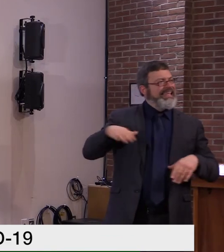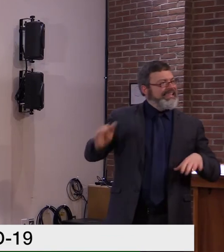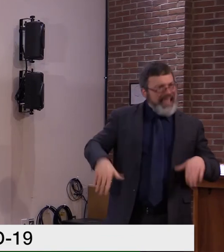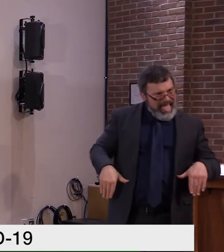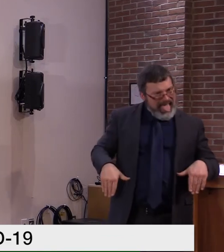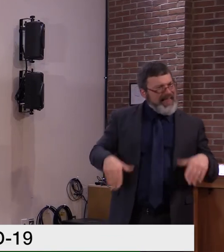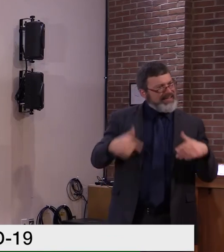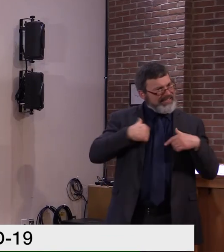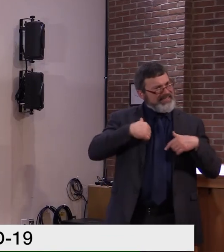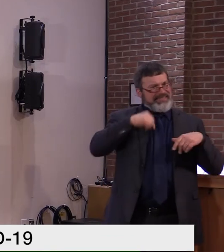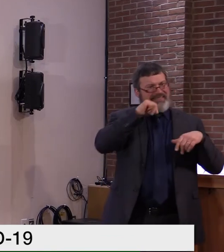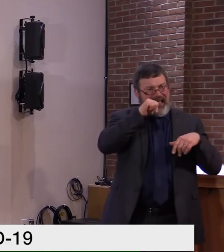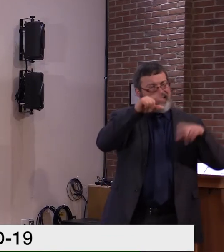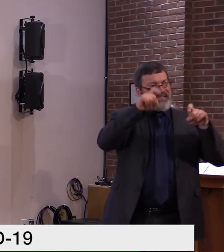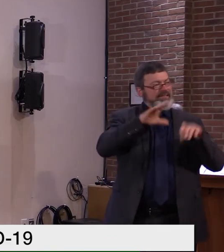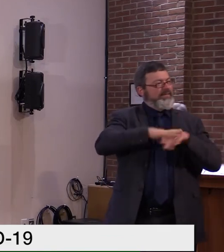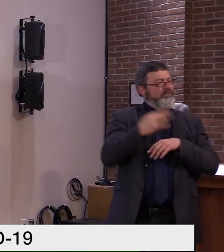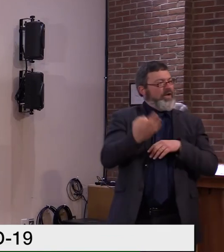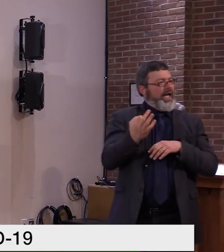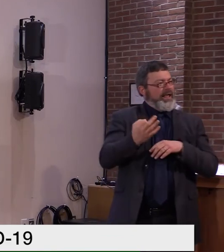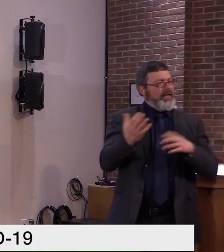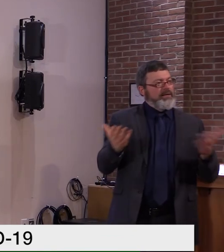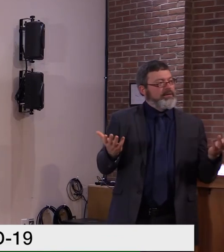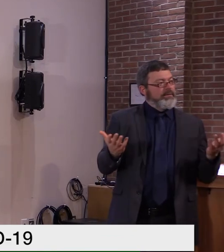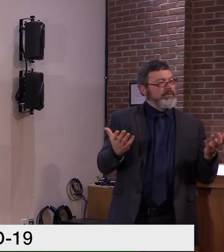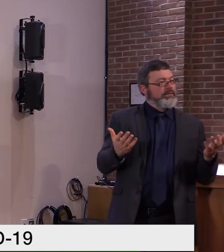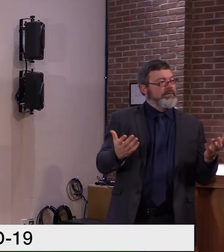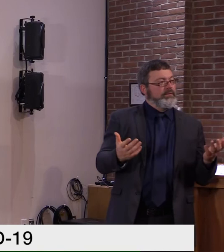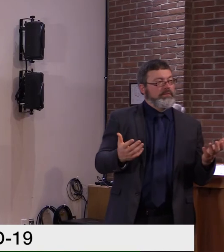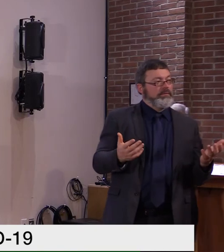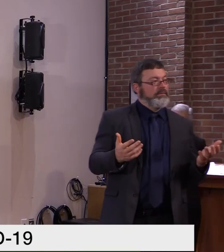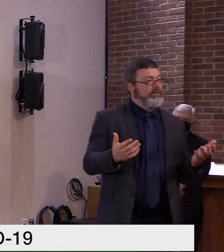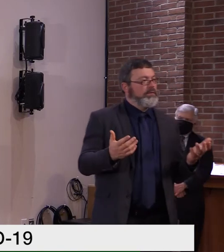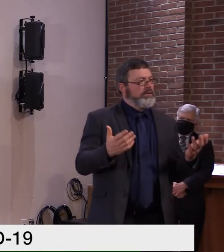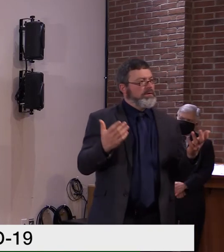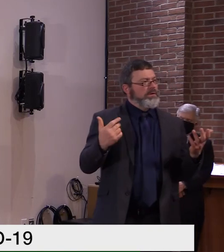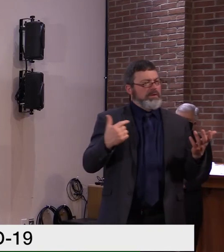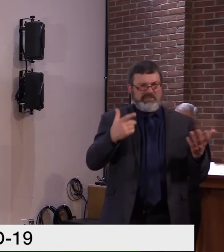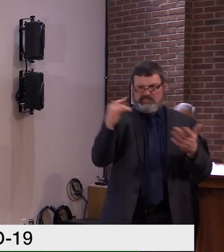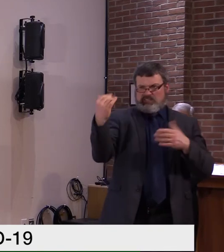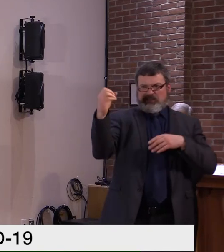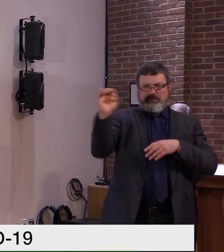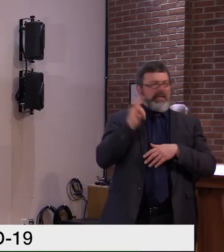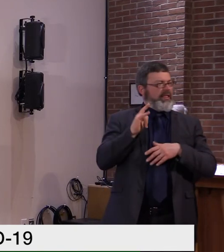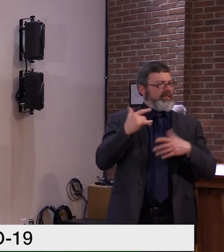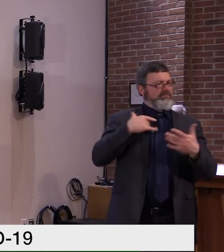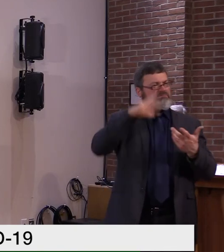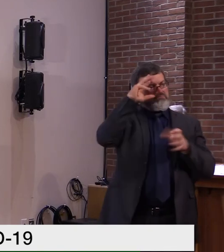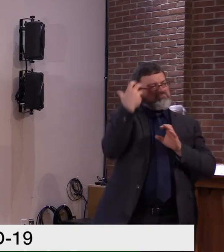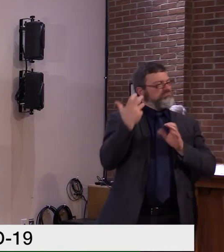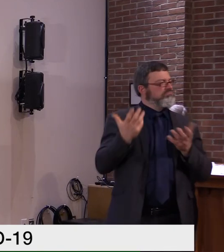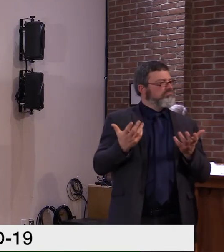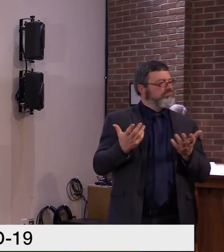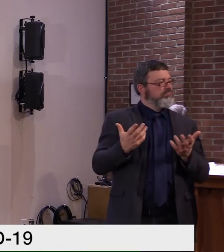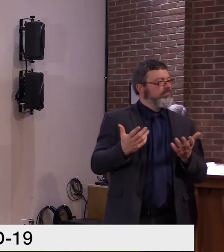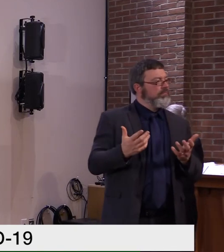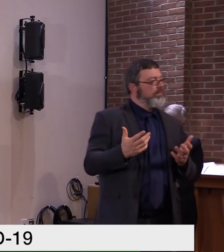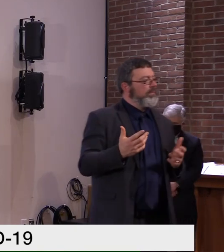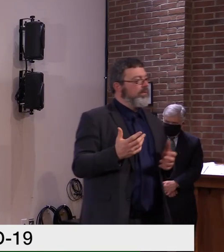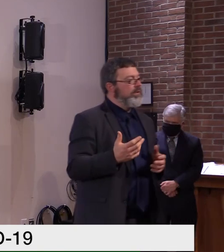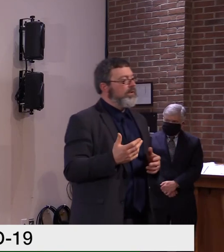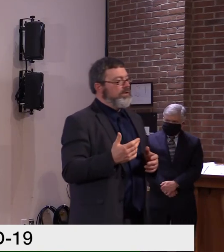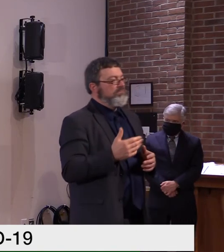was destroyed, and she never took the test. I'd love for you to forward me that information, and we'll look into it and respond back.